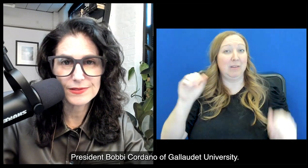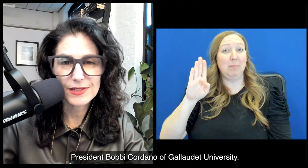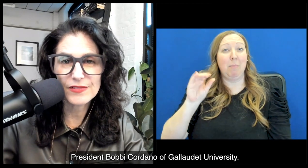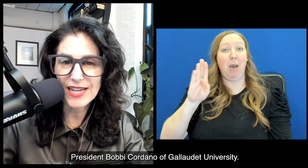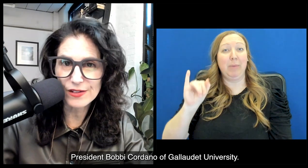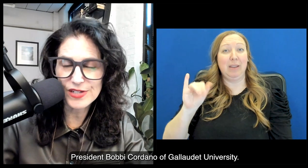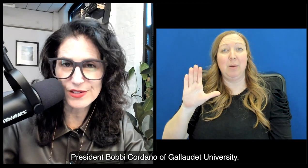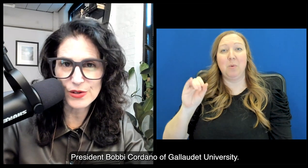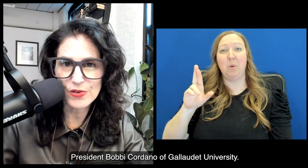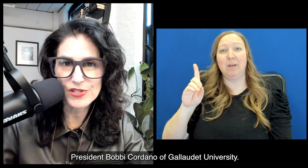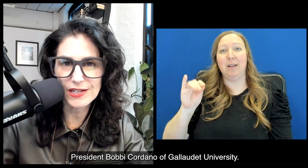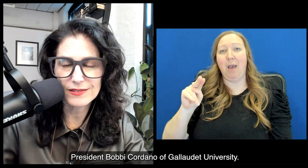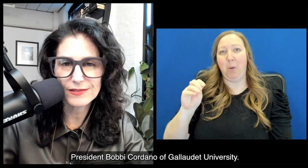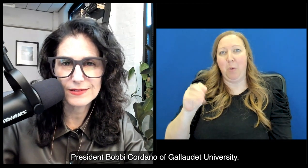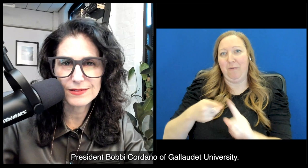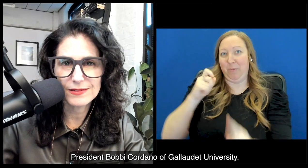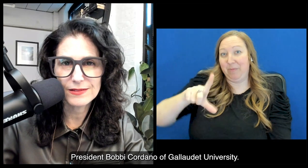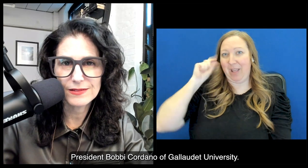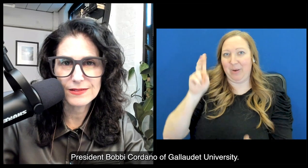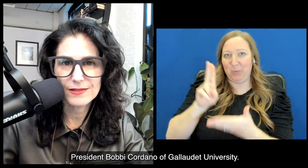of Gallaudet University.